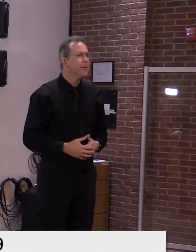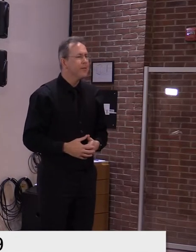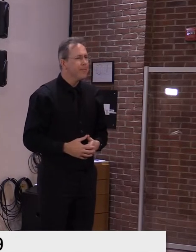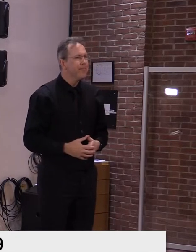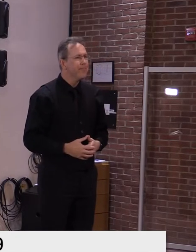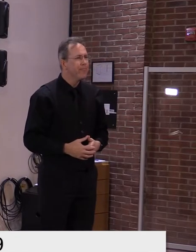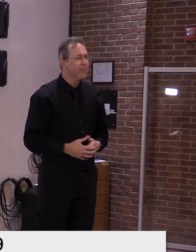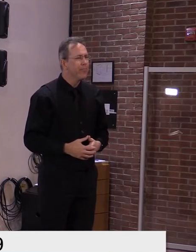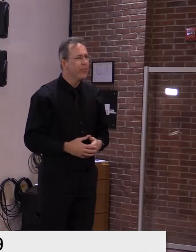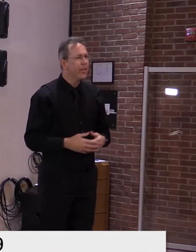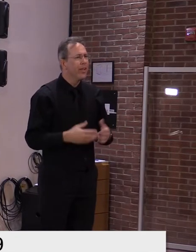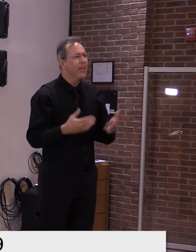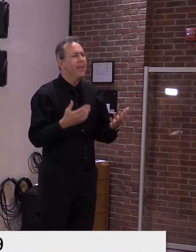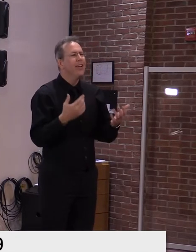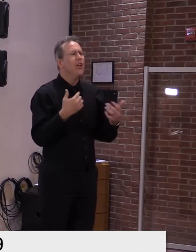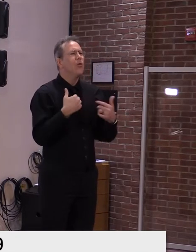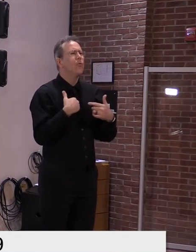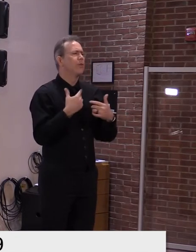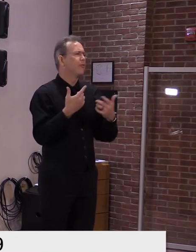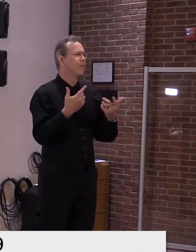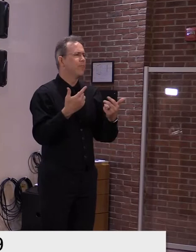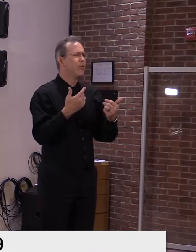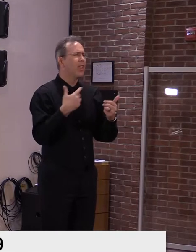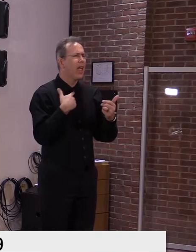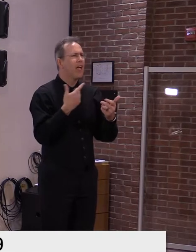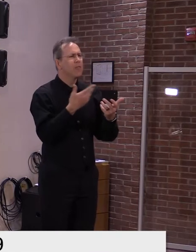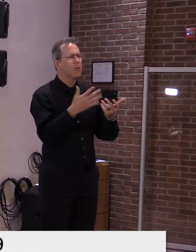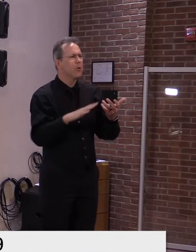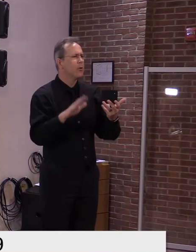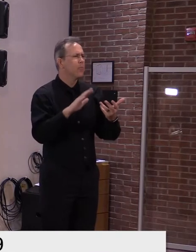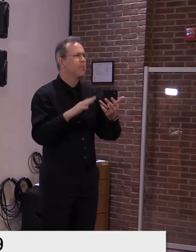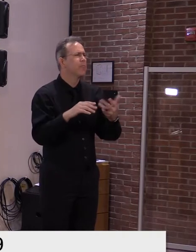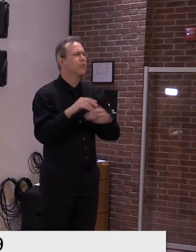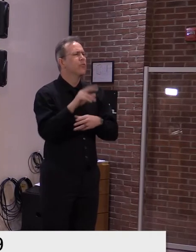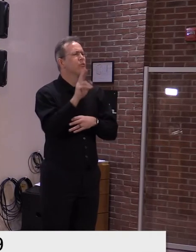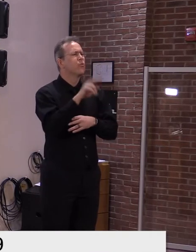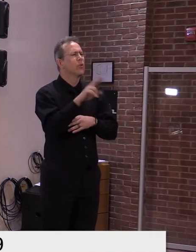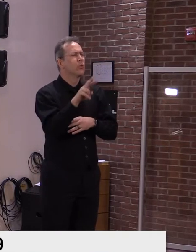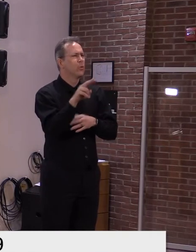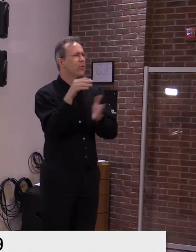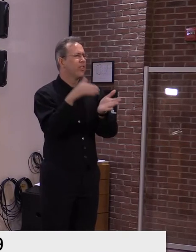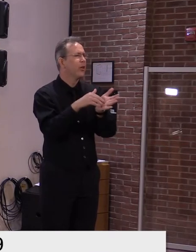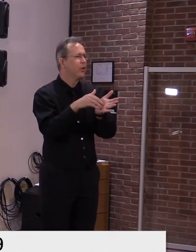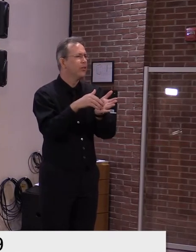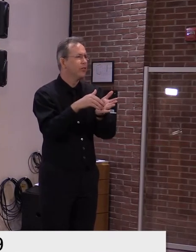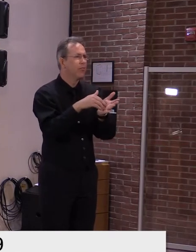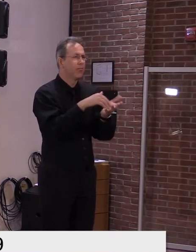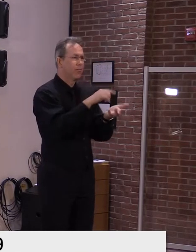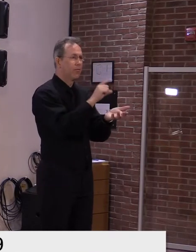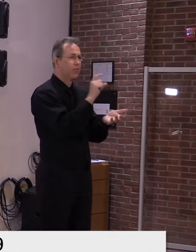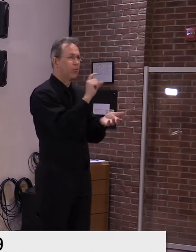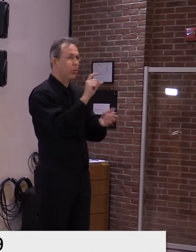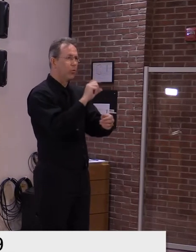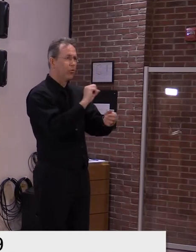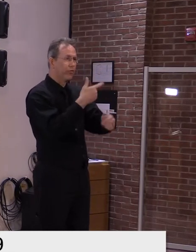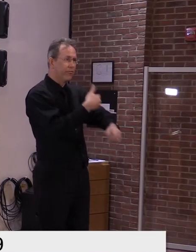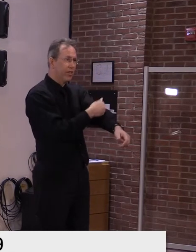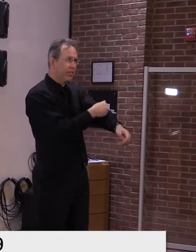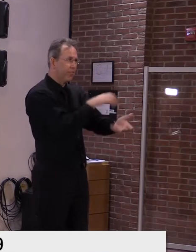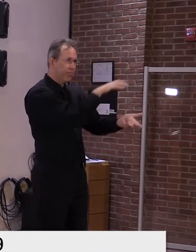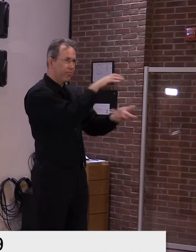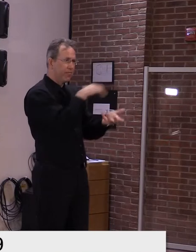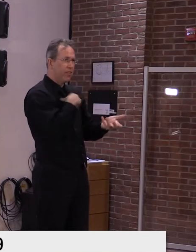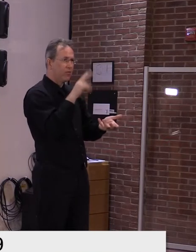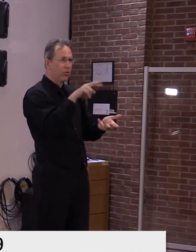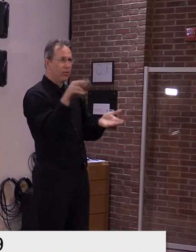we're going to have about 22,000 doses of vaccine next week that we will have multiple